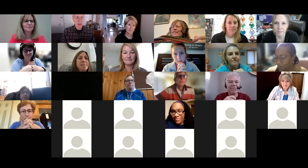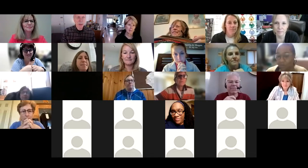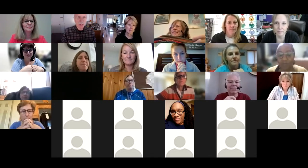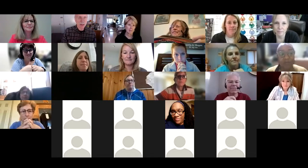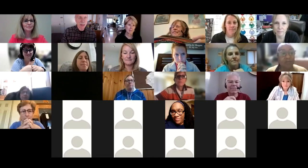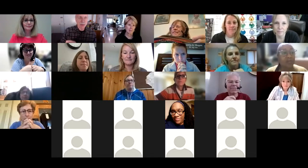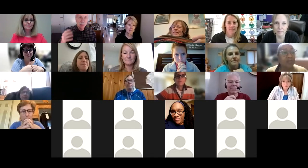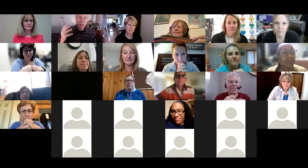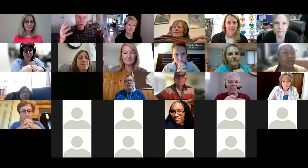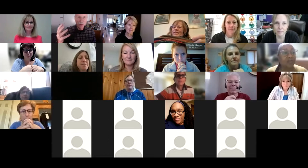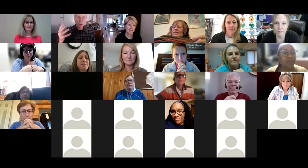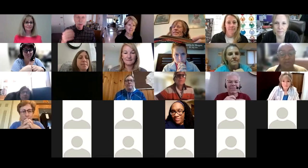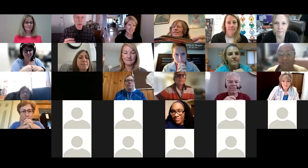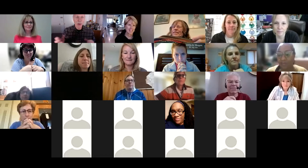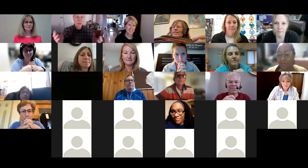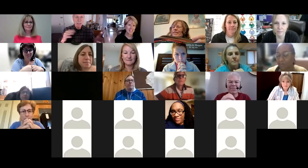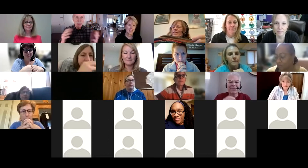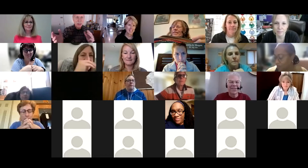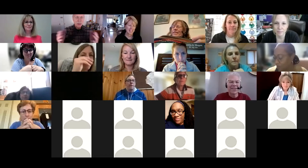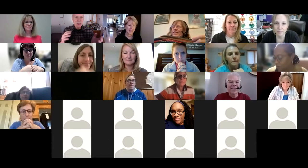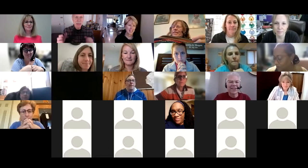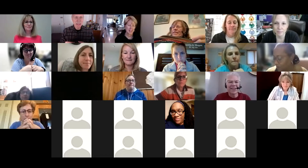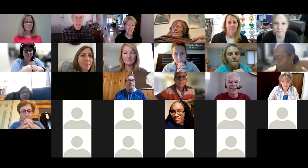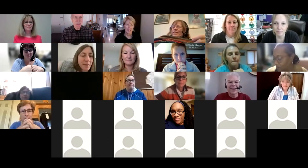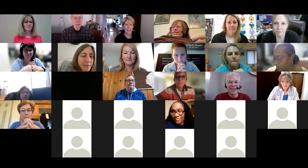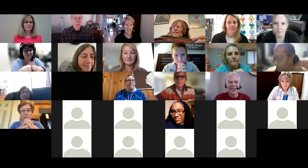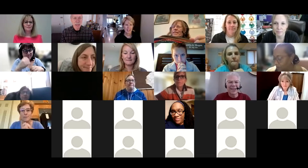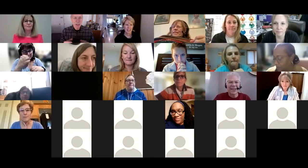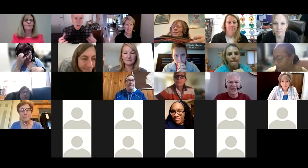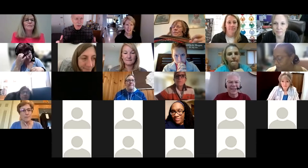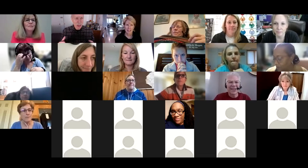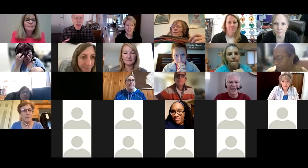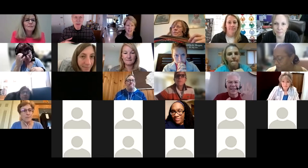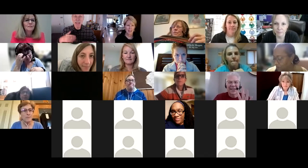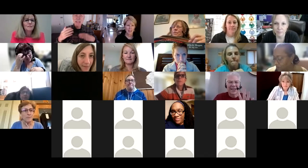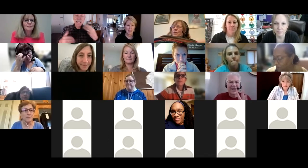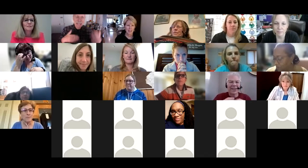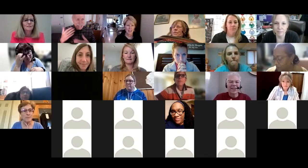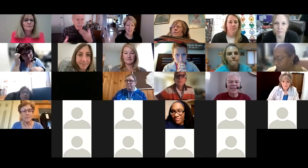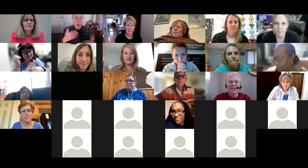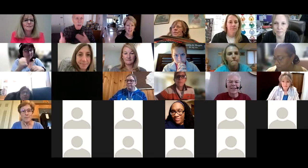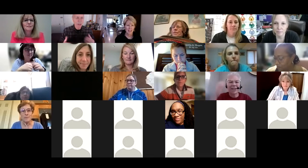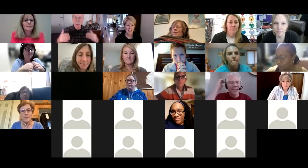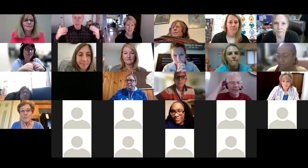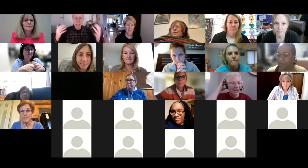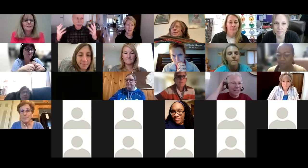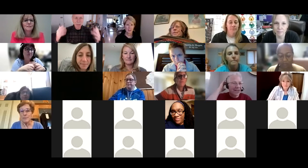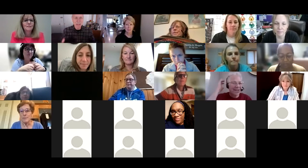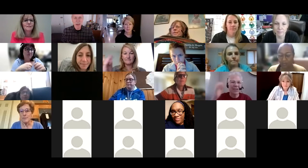your record of, I believe it was four. Give each other some ideas and encourage each other to get it going a little bit. You got to beat that